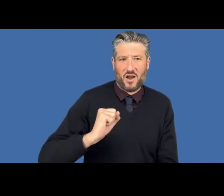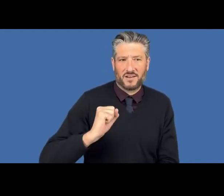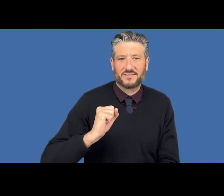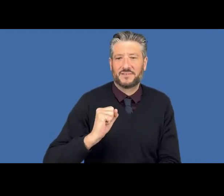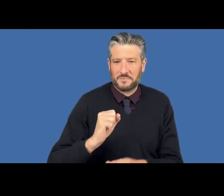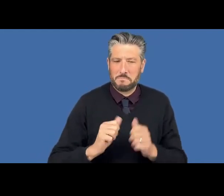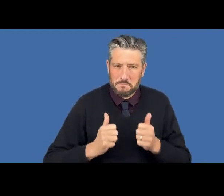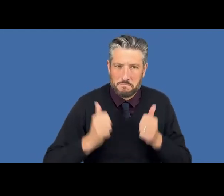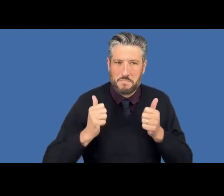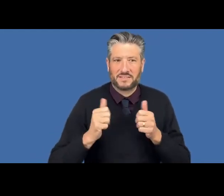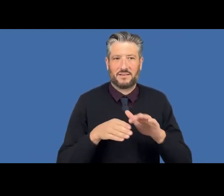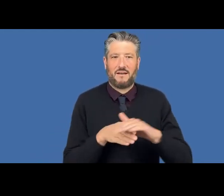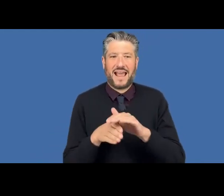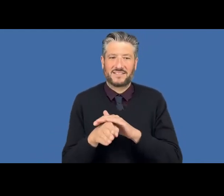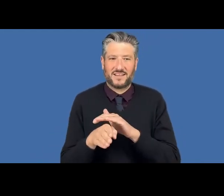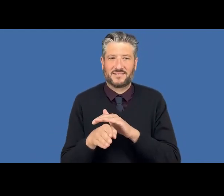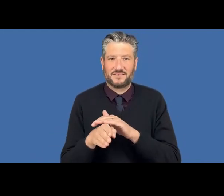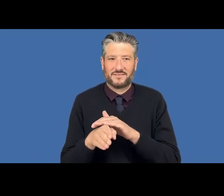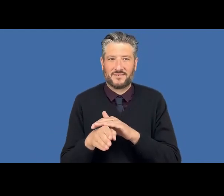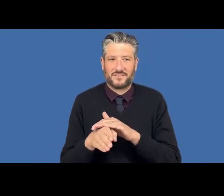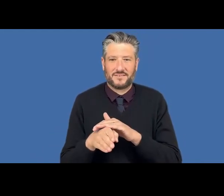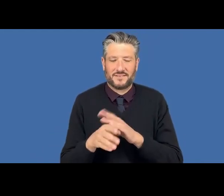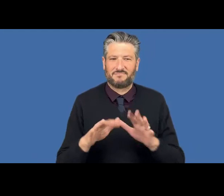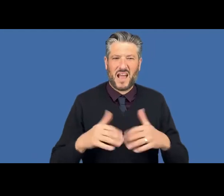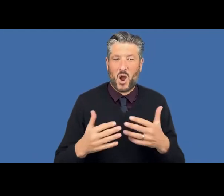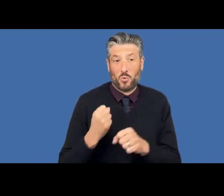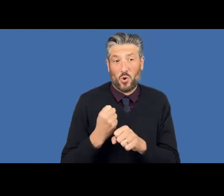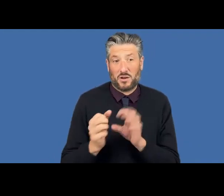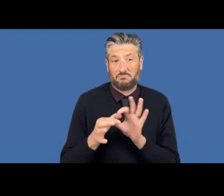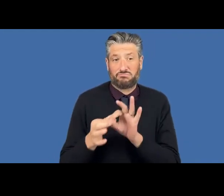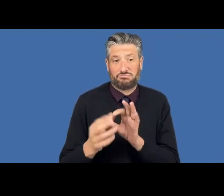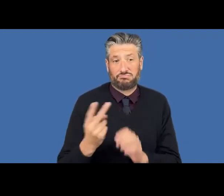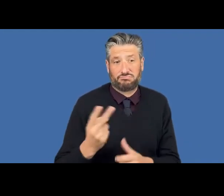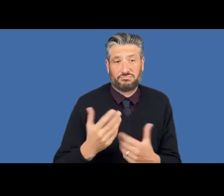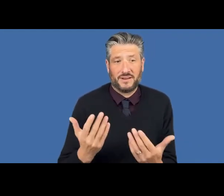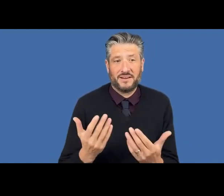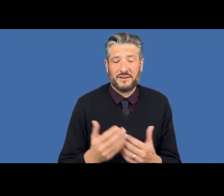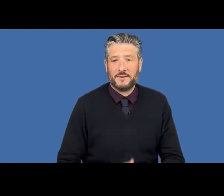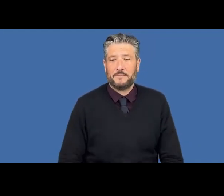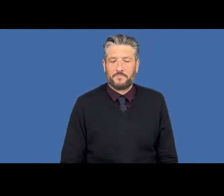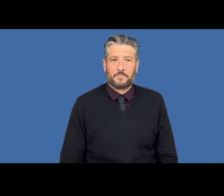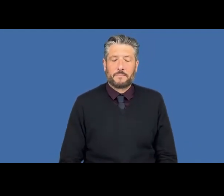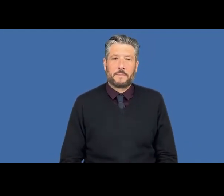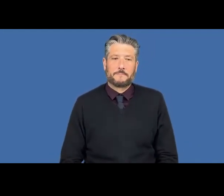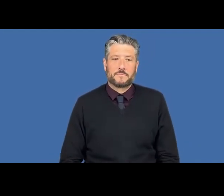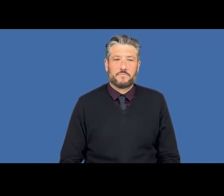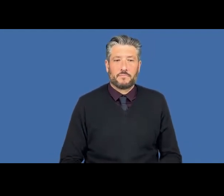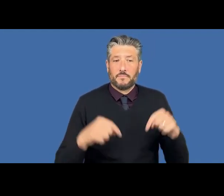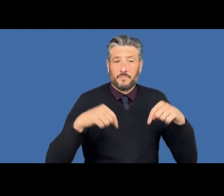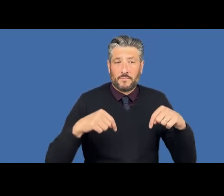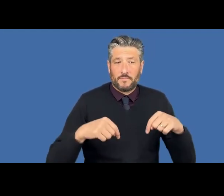make stuff more accessible, share best practice, etc. So one of the key motivators for joining networks like the